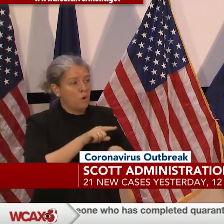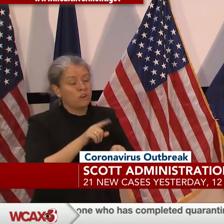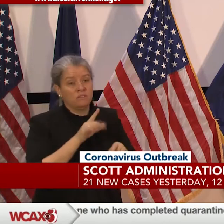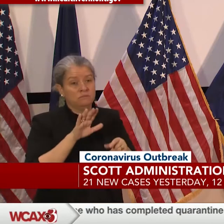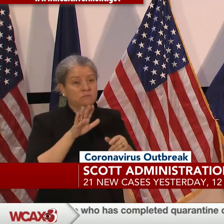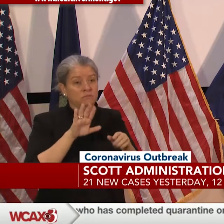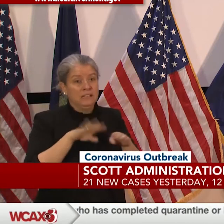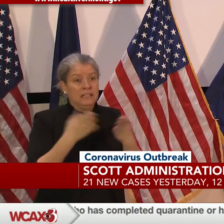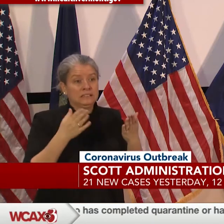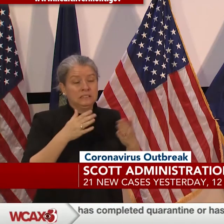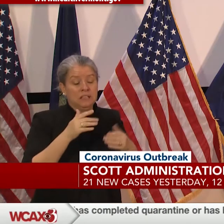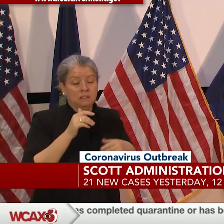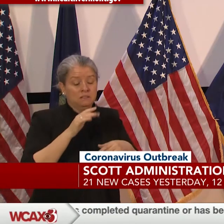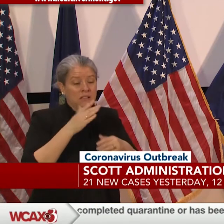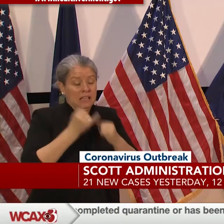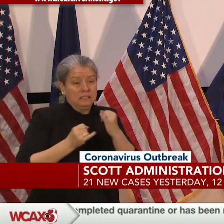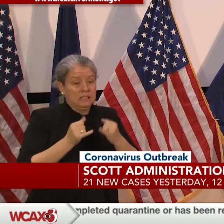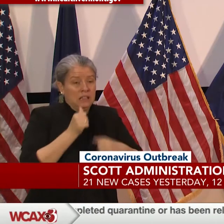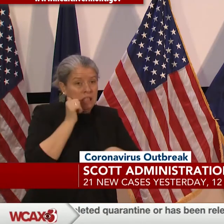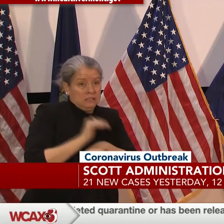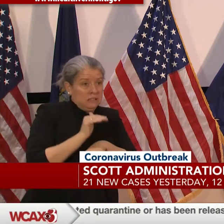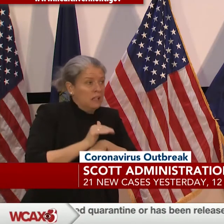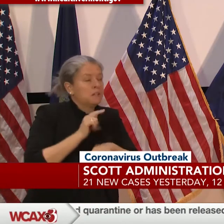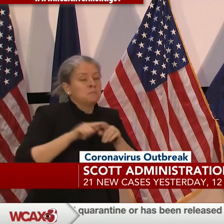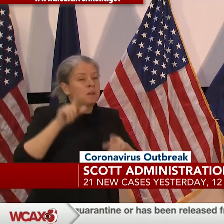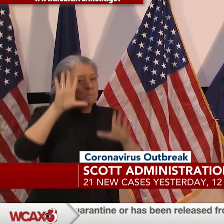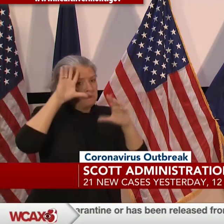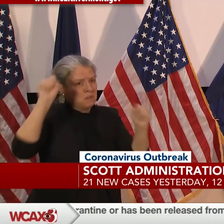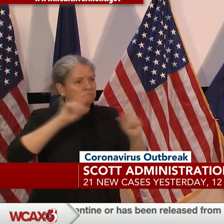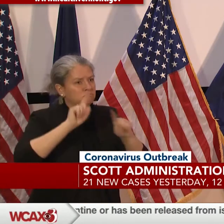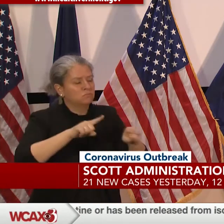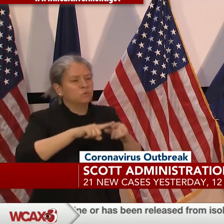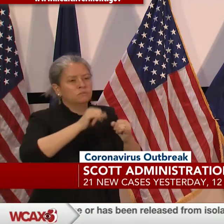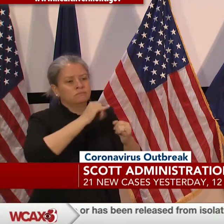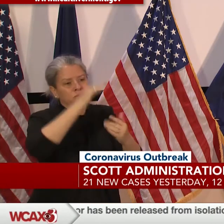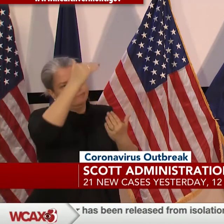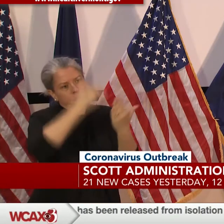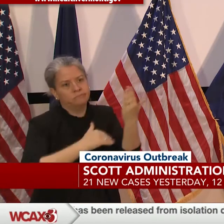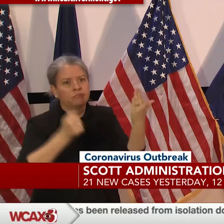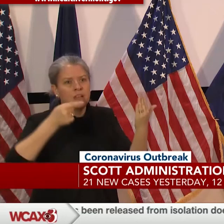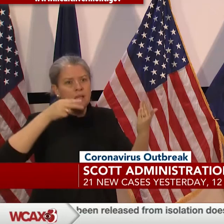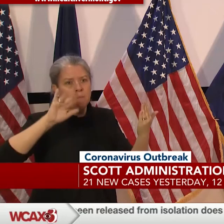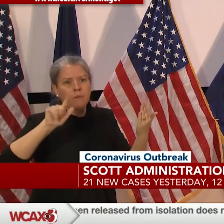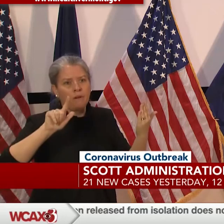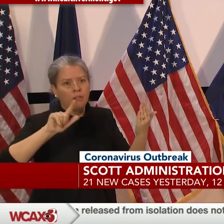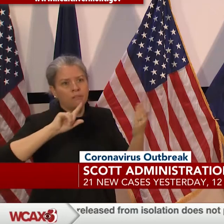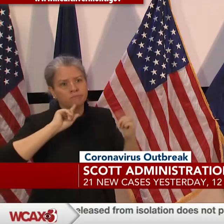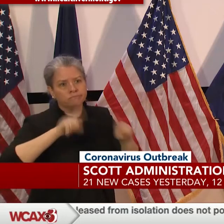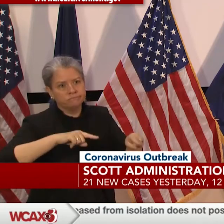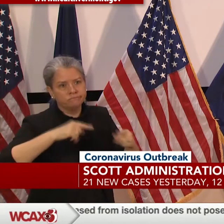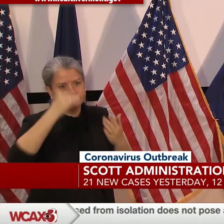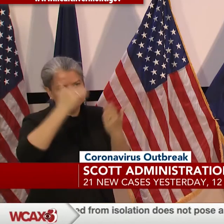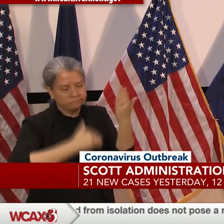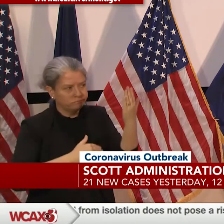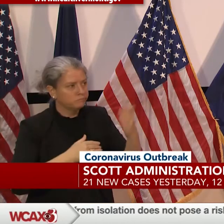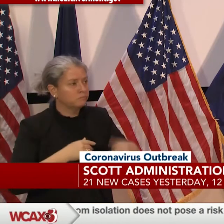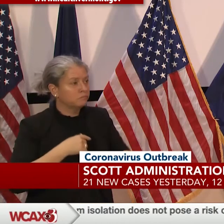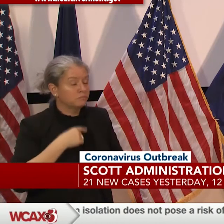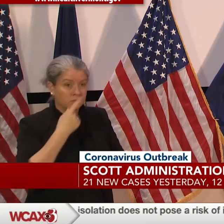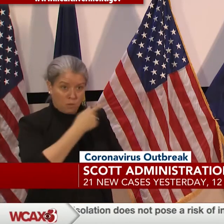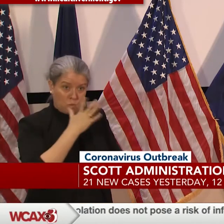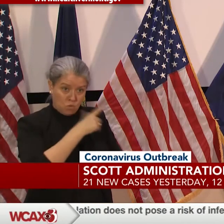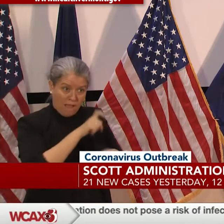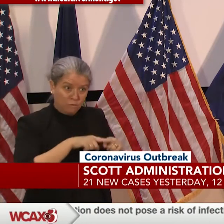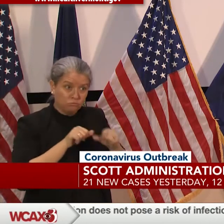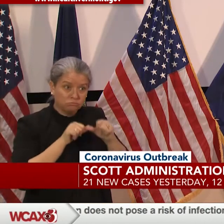extended the national directive to all of April. Is there any doubt in your mind that you will have to extend the stay safe order